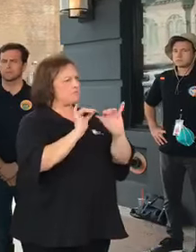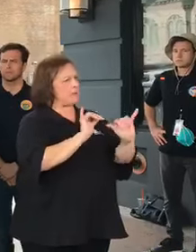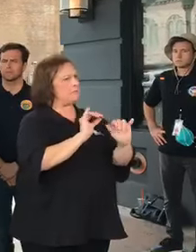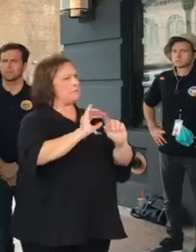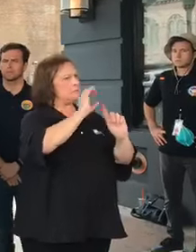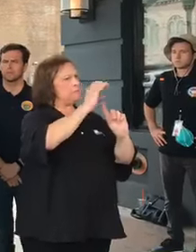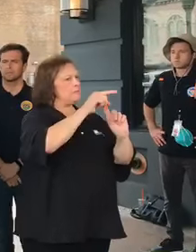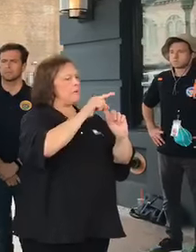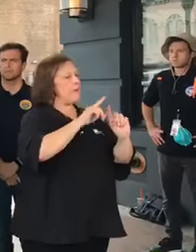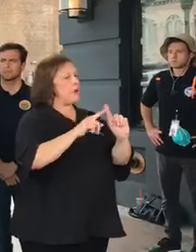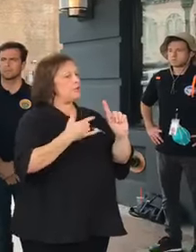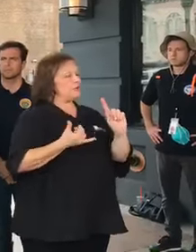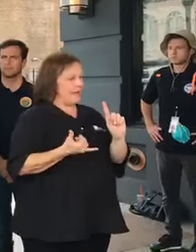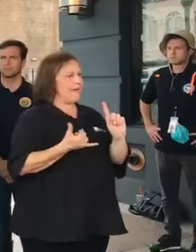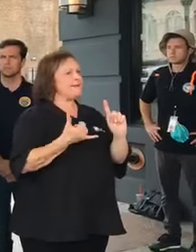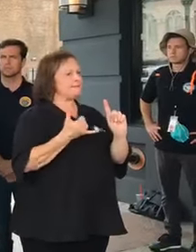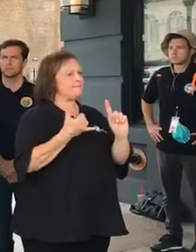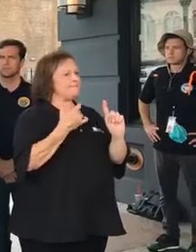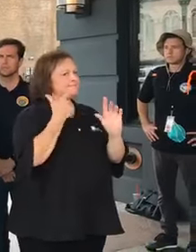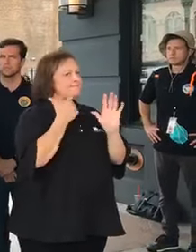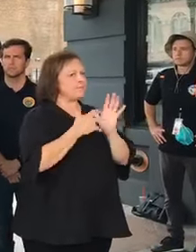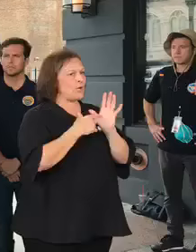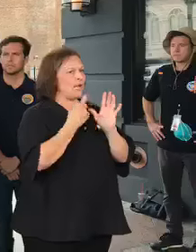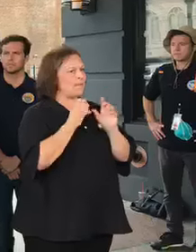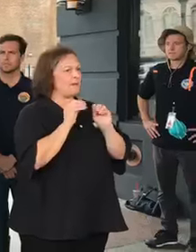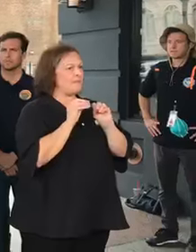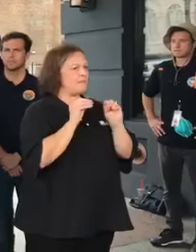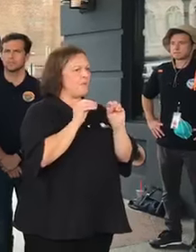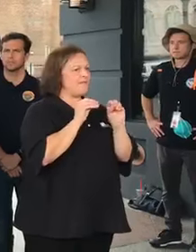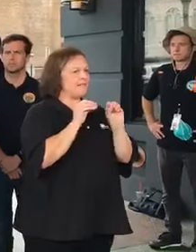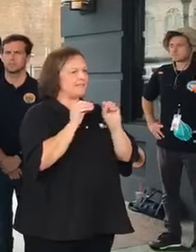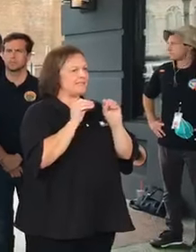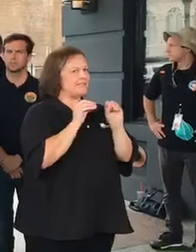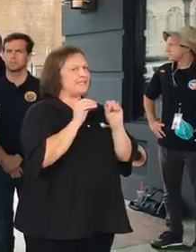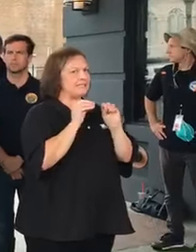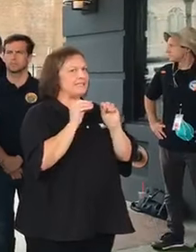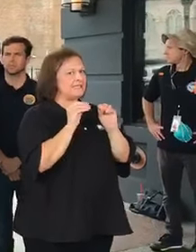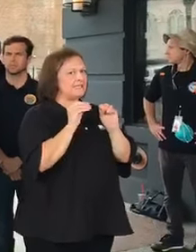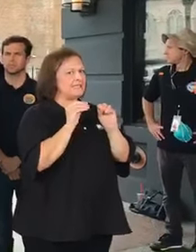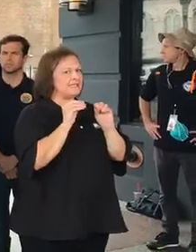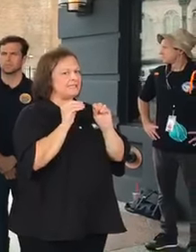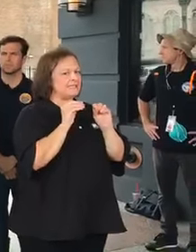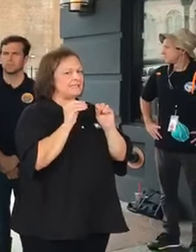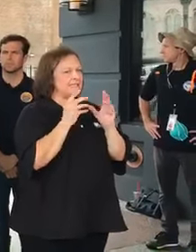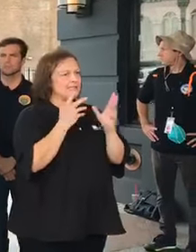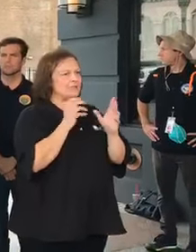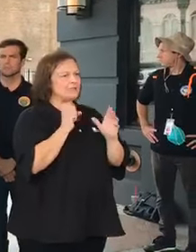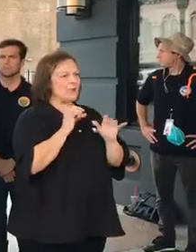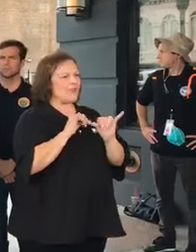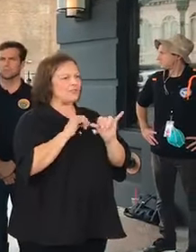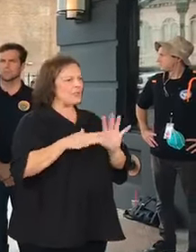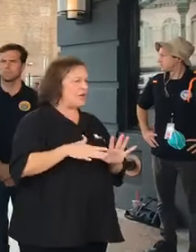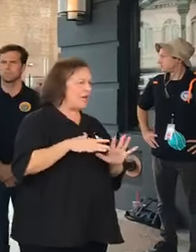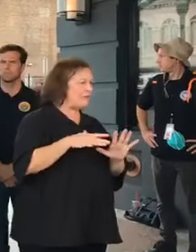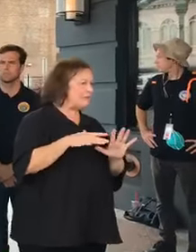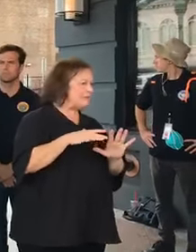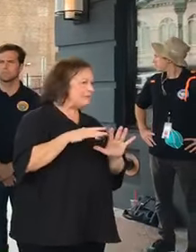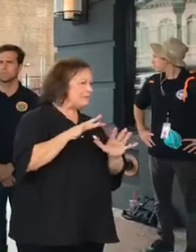You may have seen a little bit of heightened movement to head in that direction with the engineers to go see